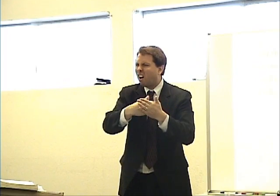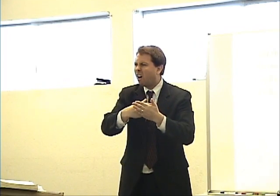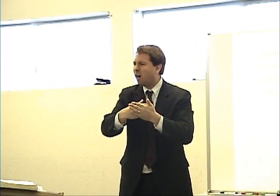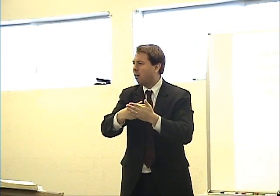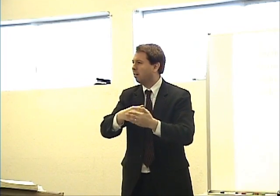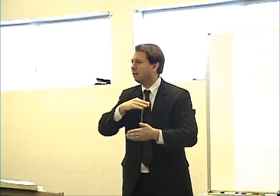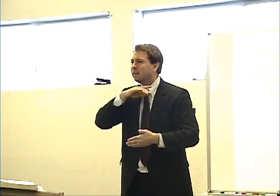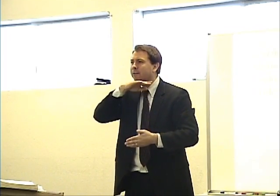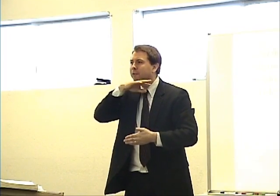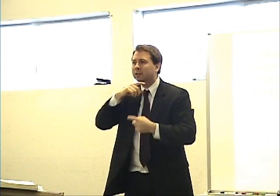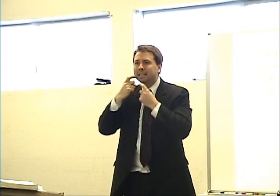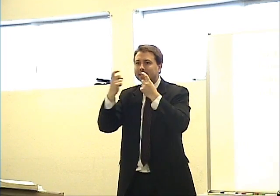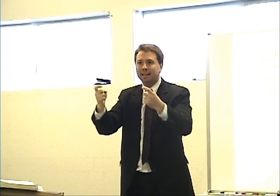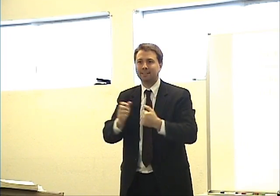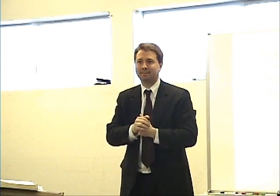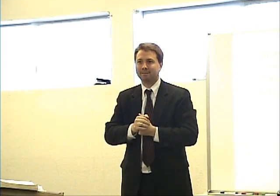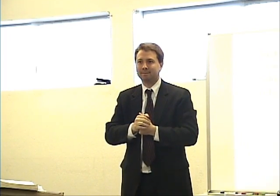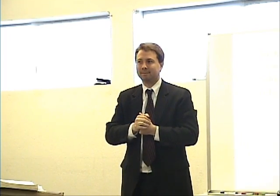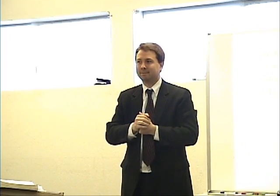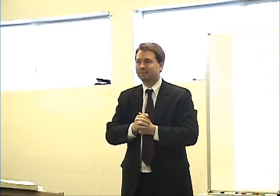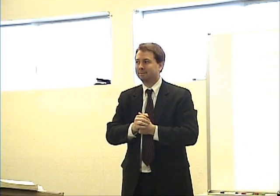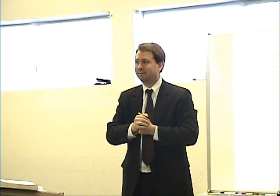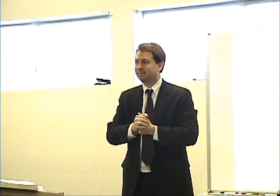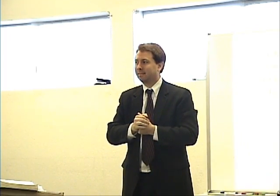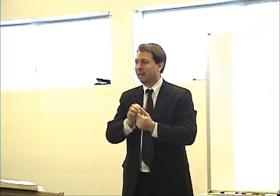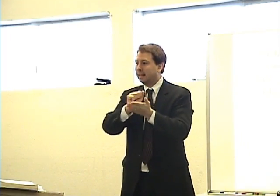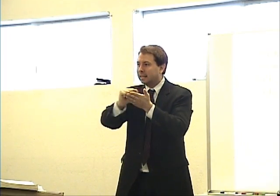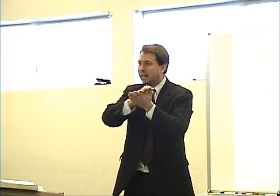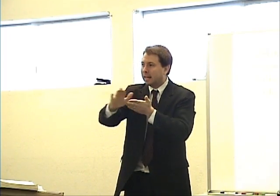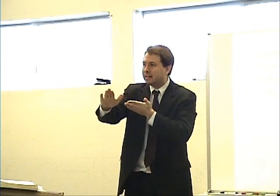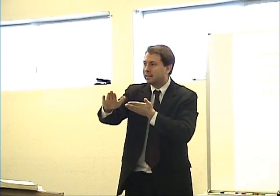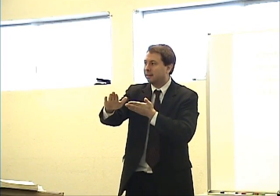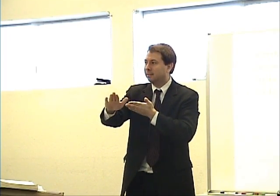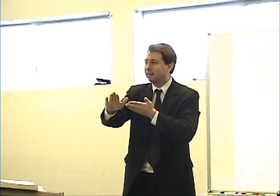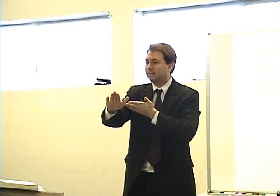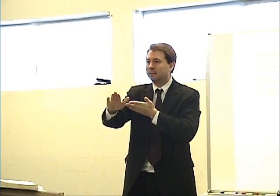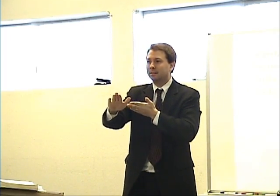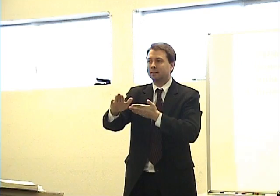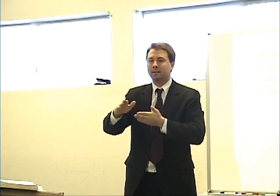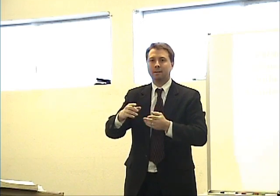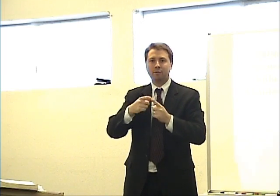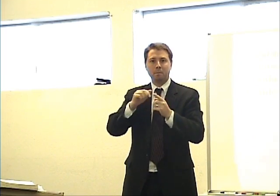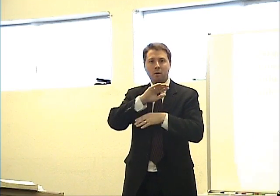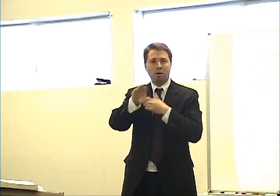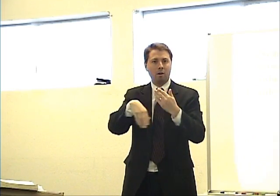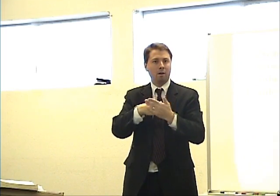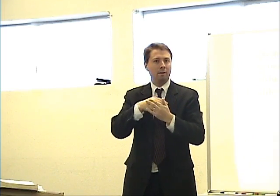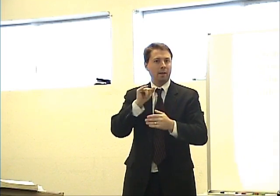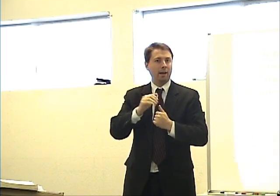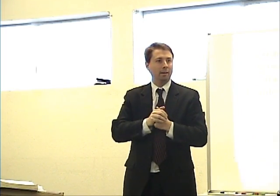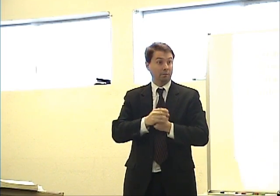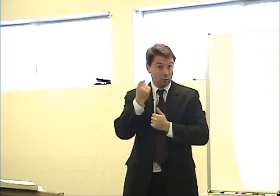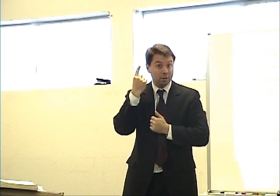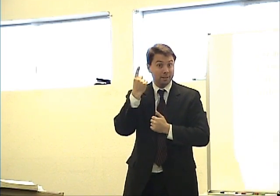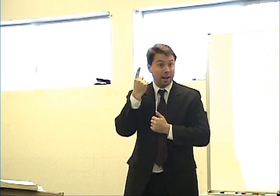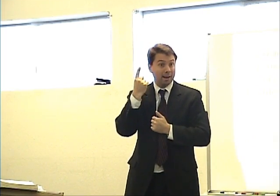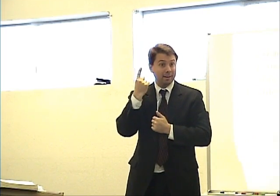all of your sin and to cleanse it from all that you can stand.